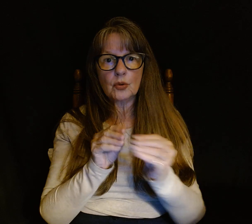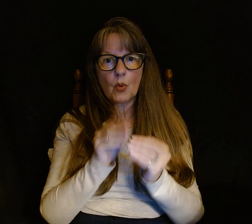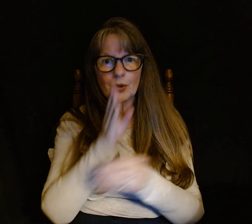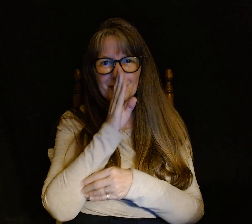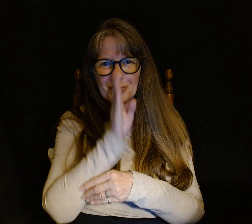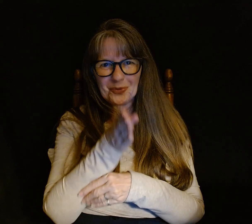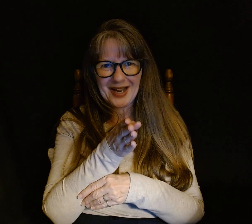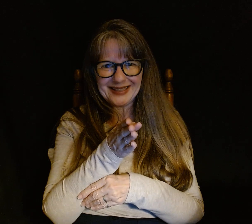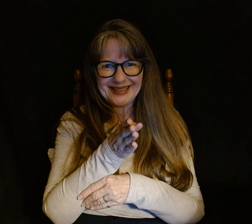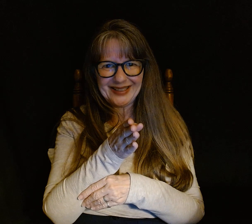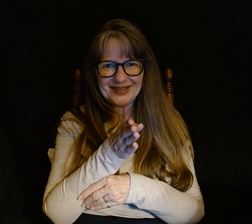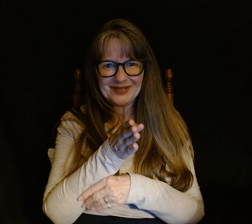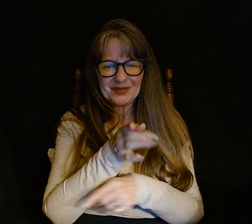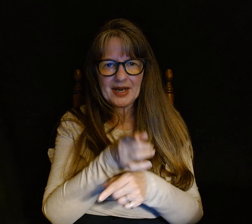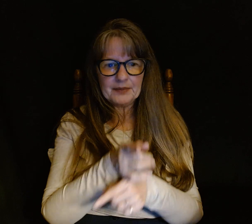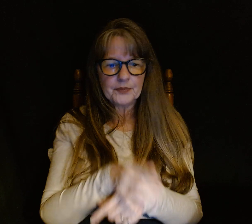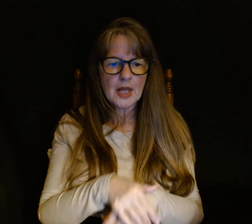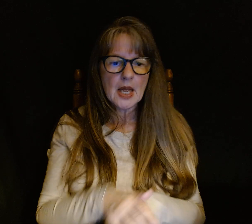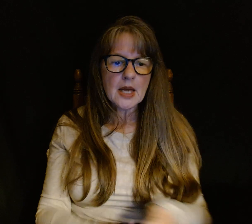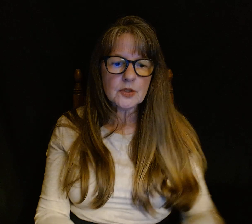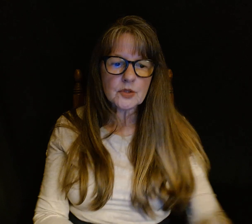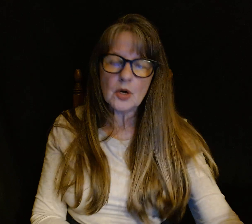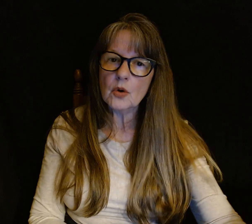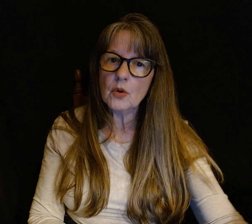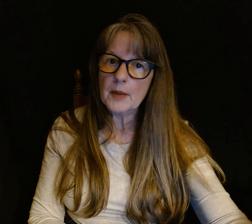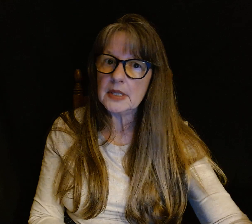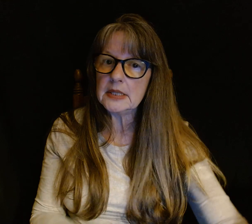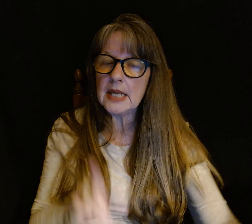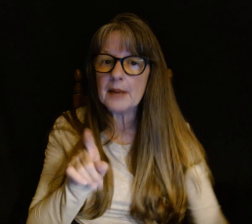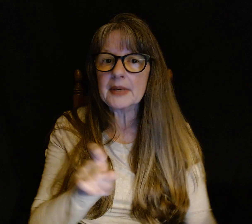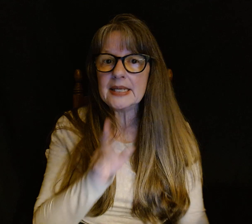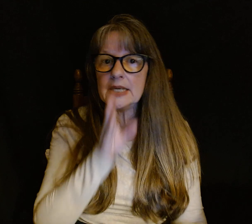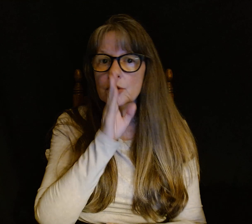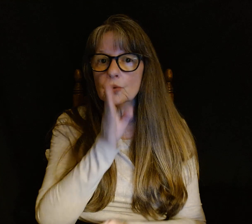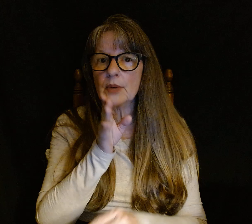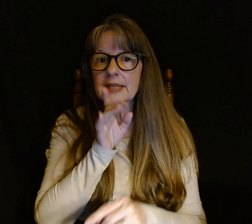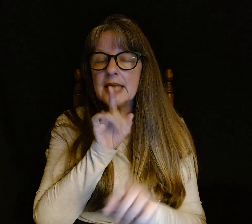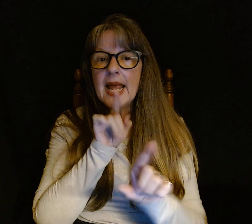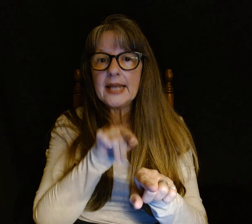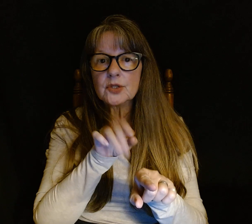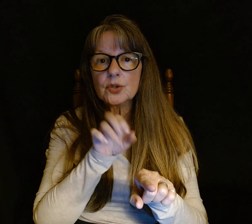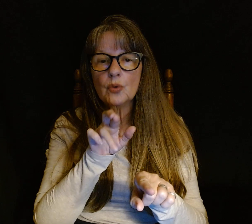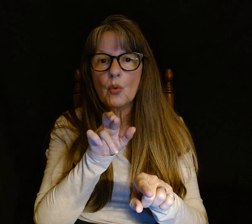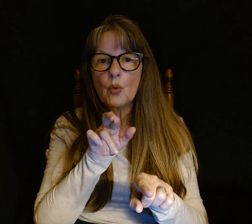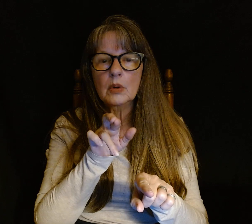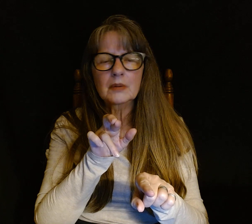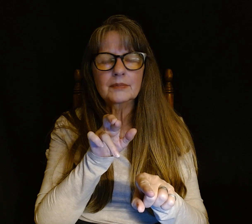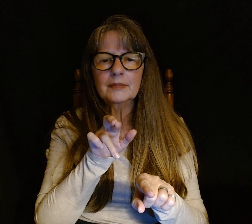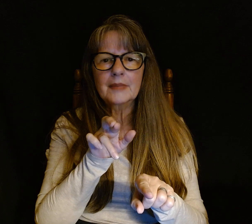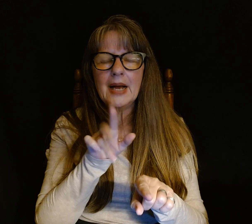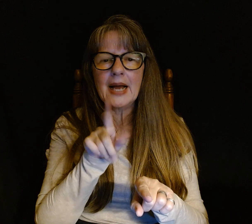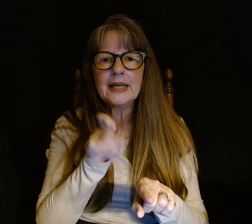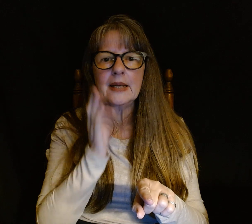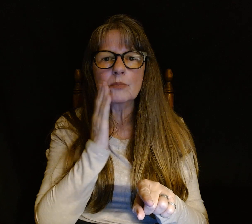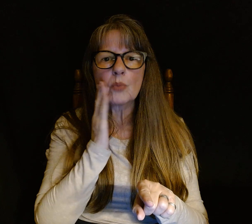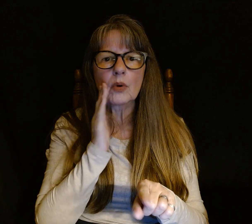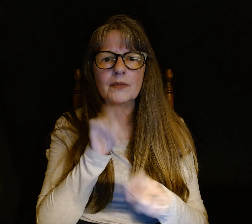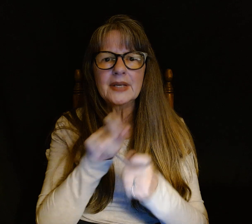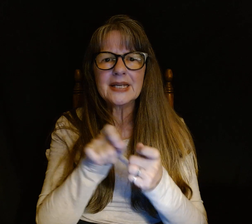more directly, right? So I'm gonna need a direct answer, or I need more of an